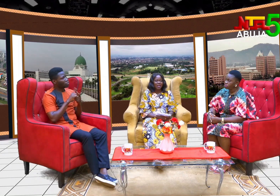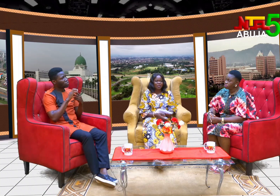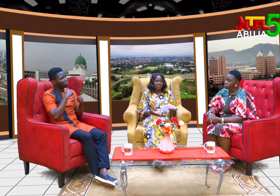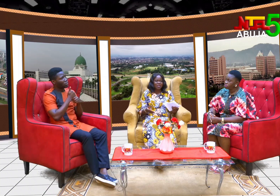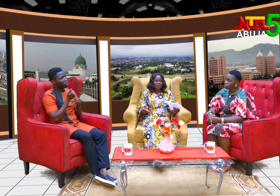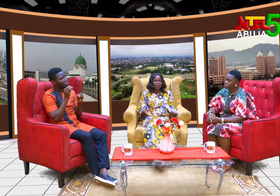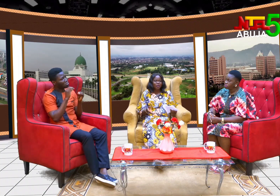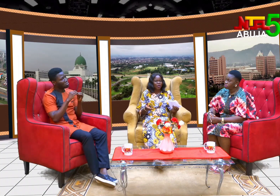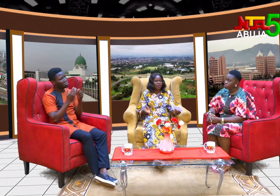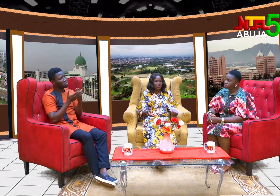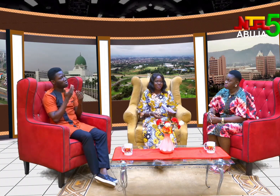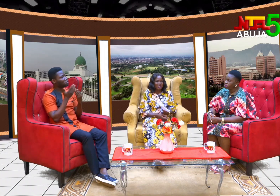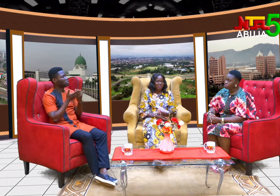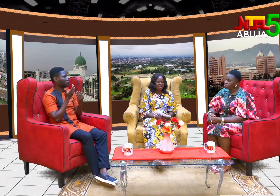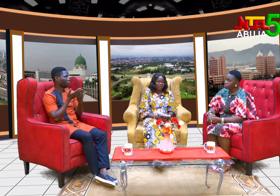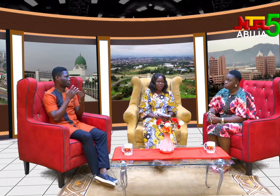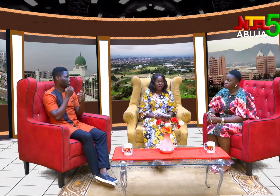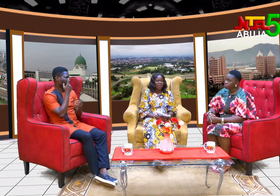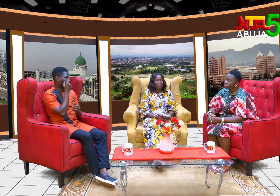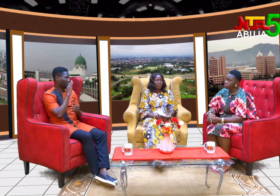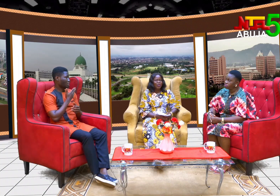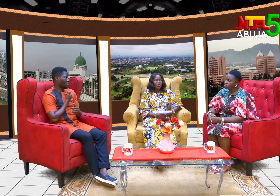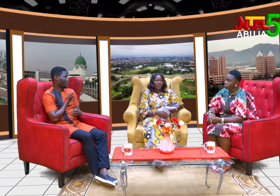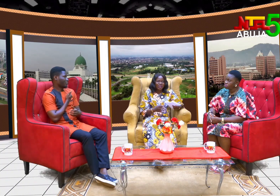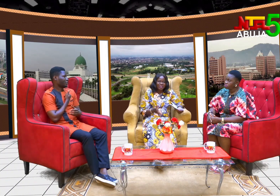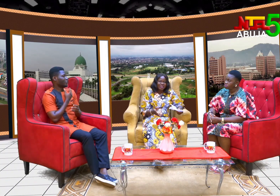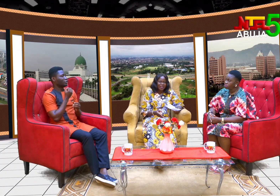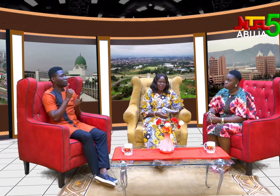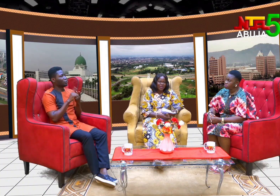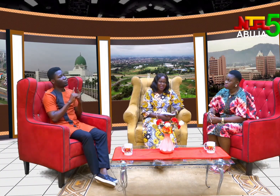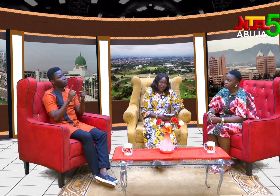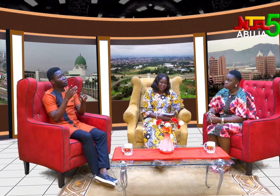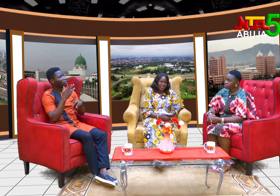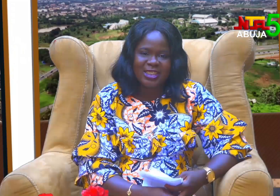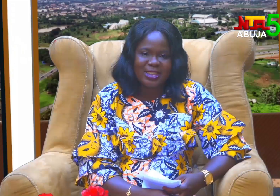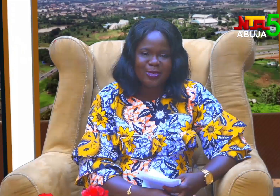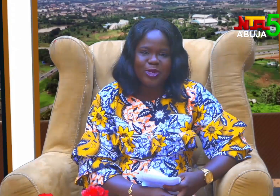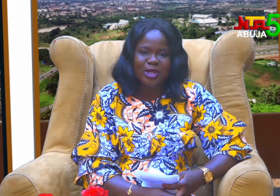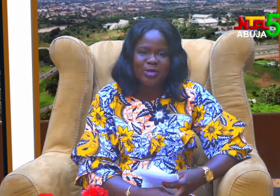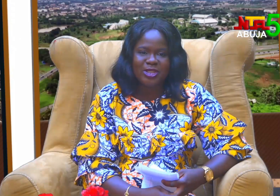actually good for us to understand ourselves. So we'll go on the short break, and after that, the program continues.